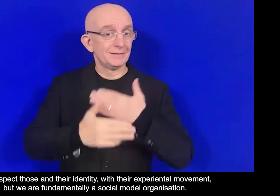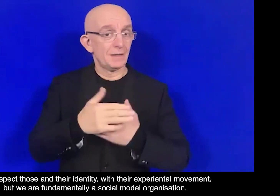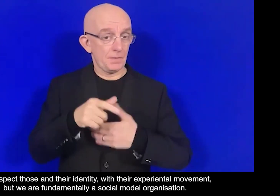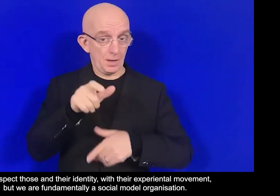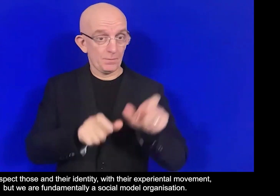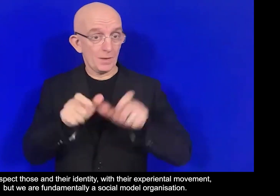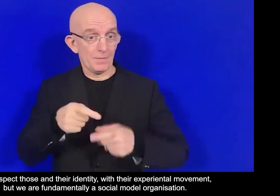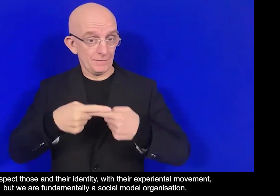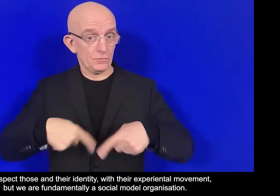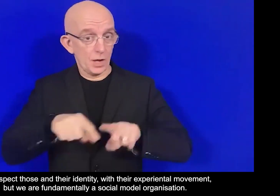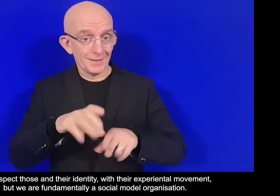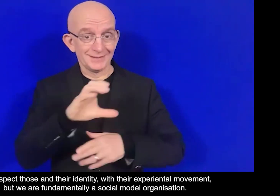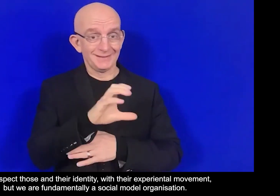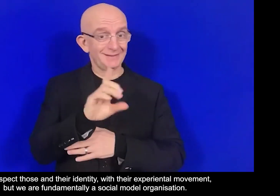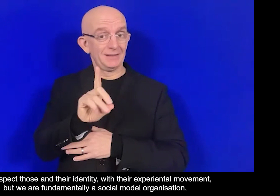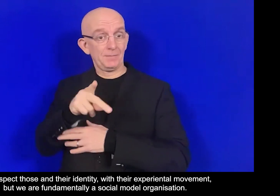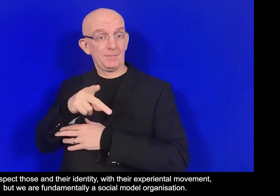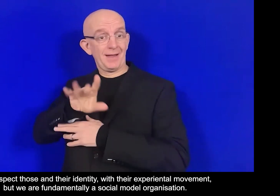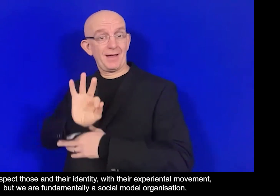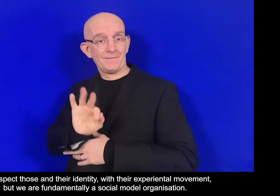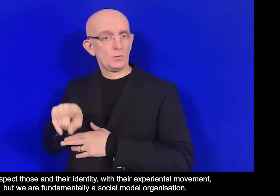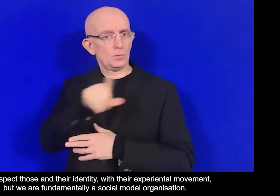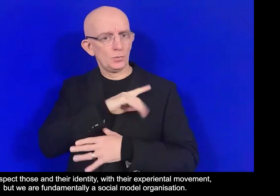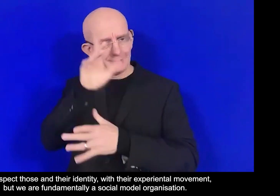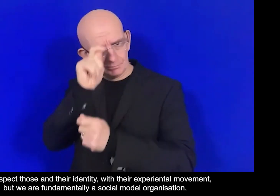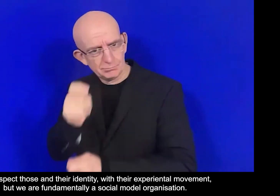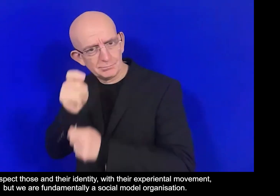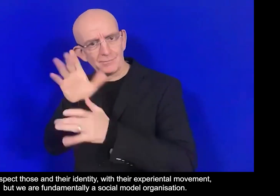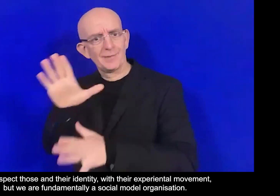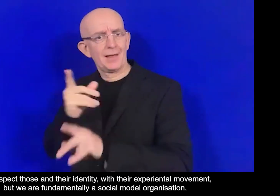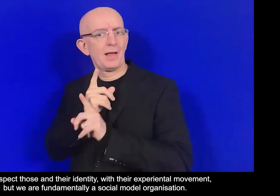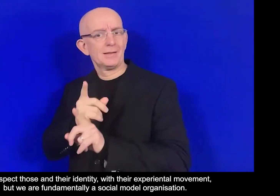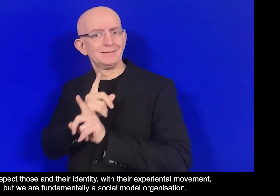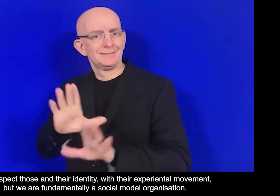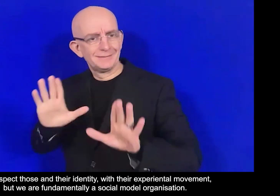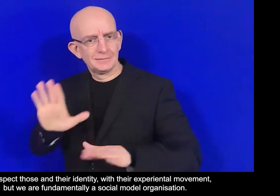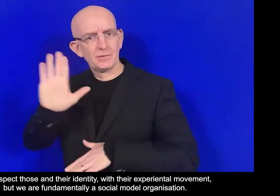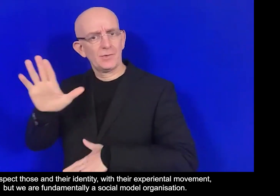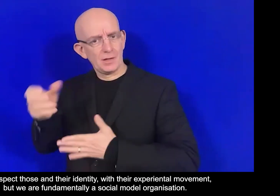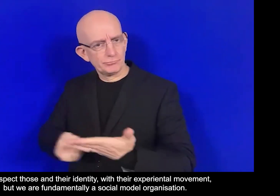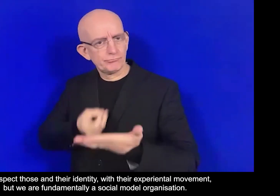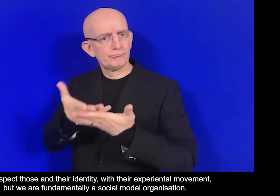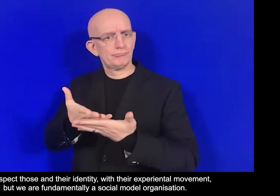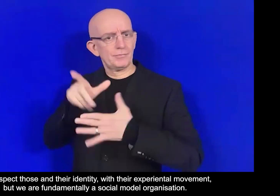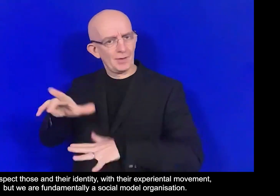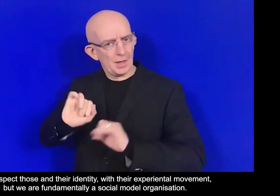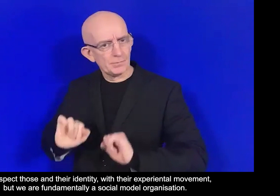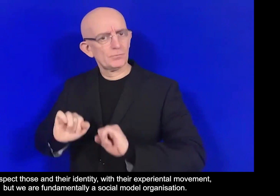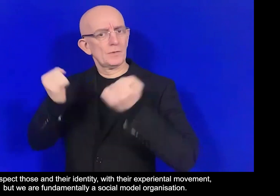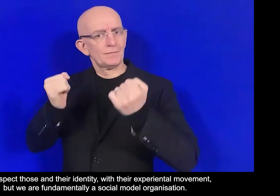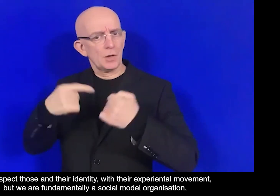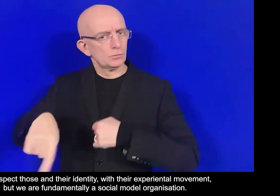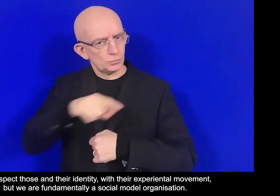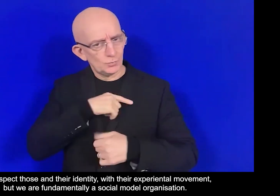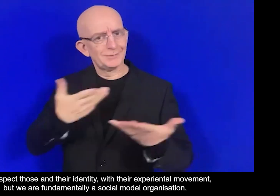We respect those and their identity with their experiential movement, but we are fundamentally